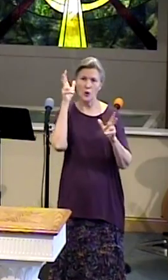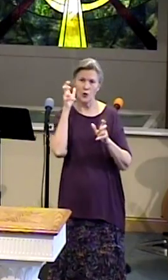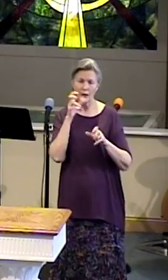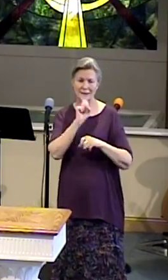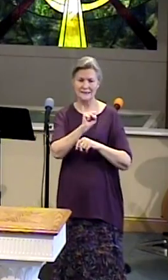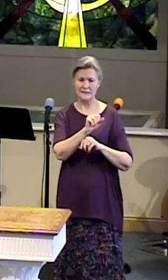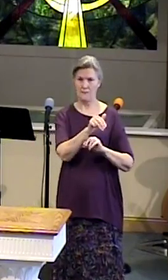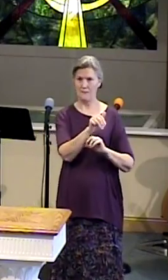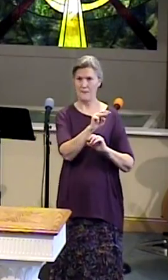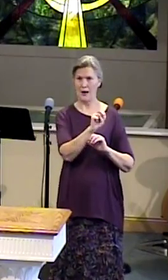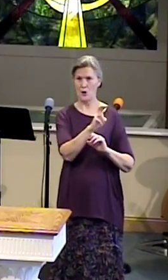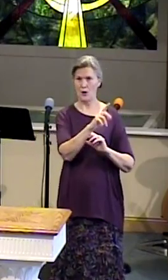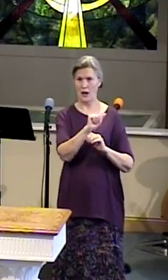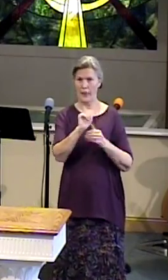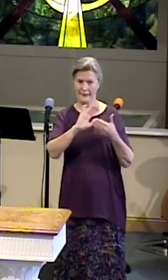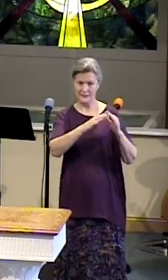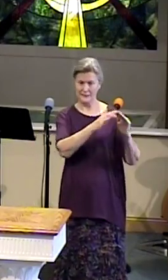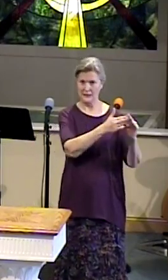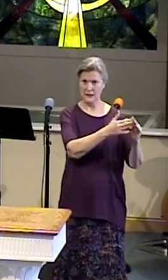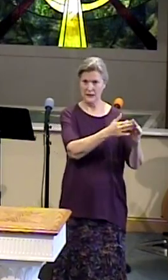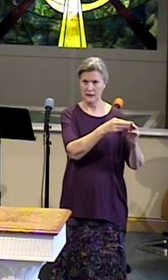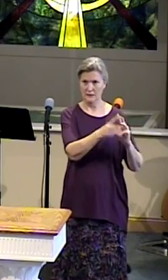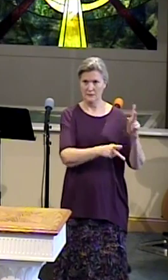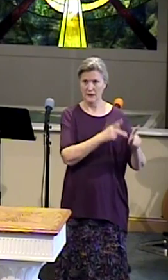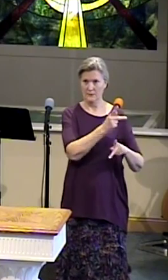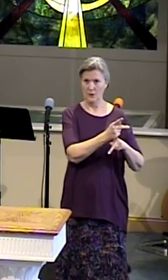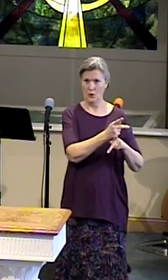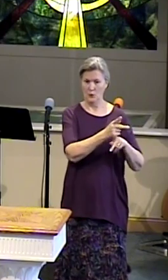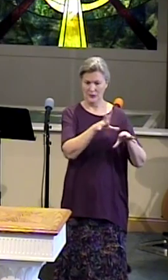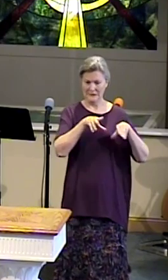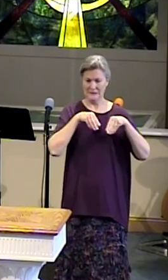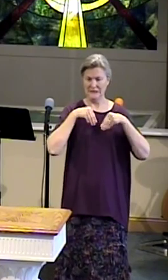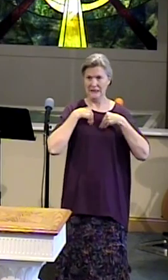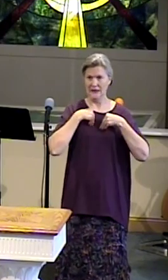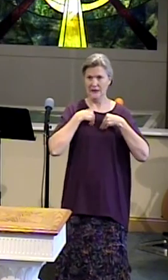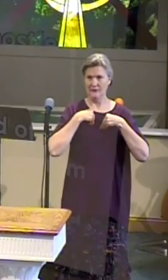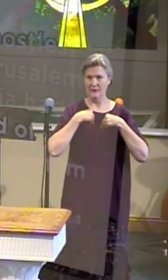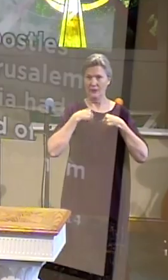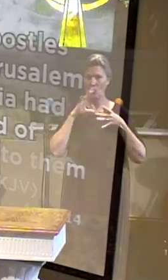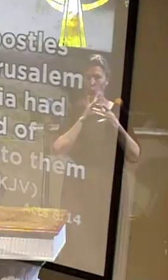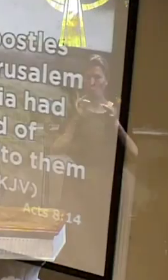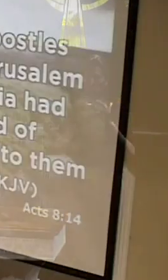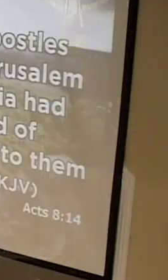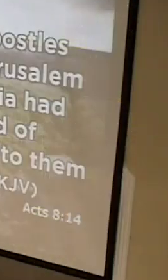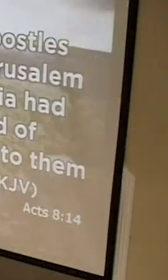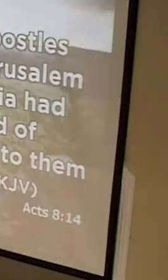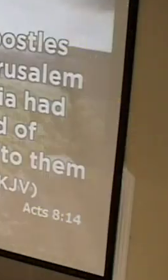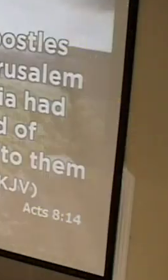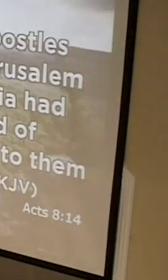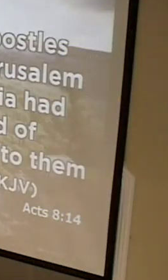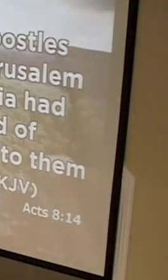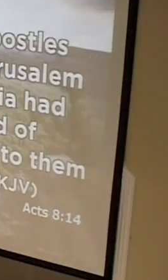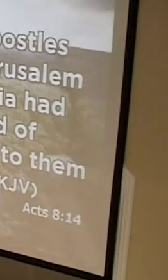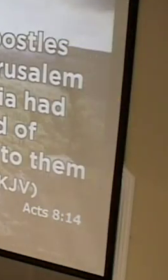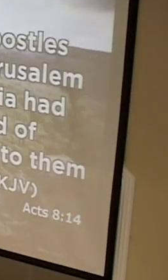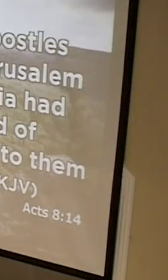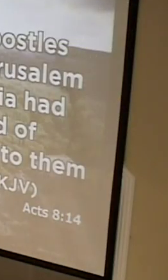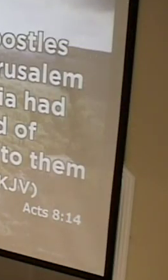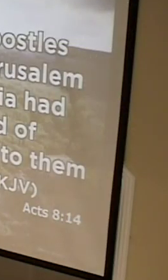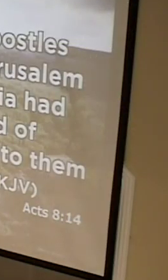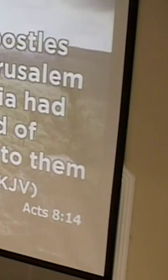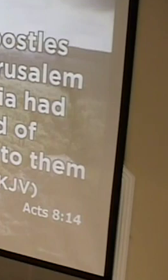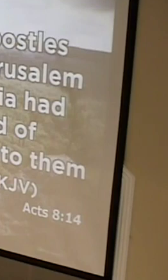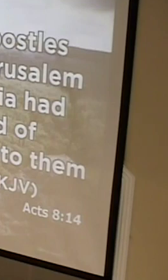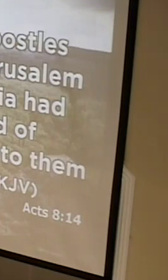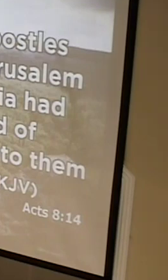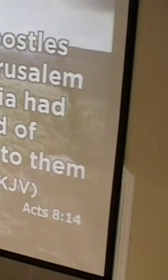Samaria had received the word of God. Now they called it receiving the word of God. We've preached Jesus Christ.